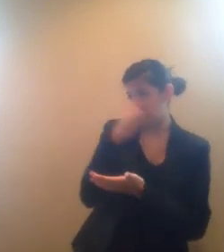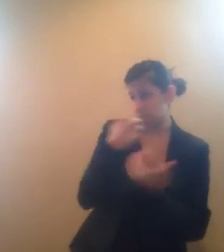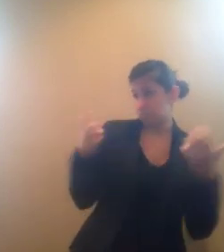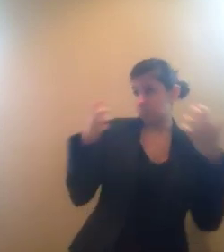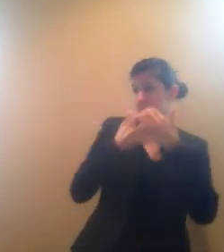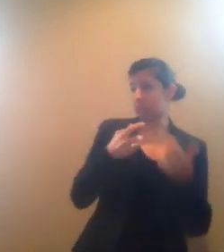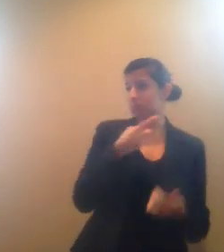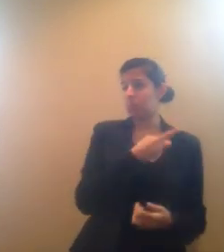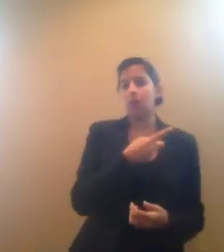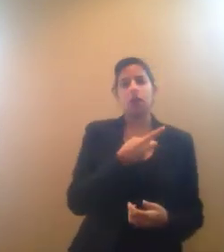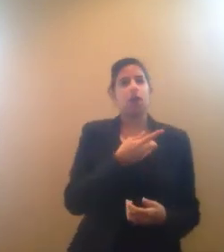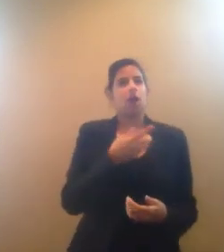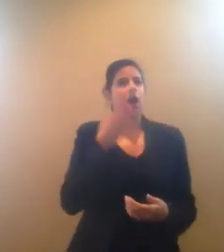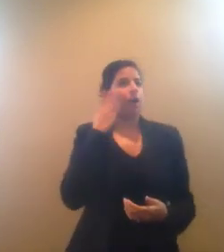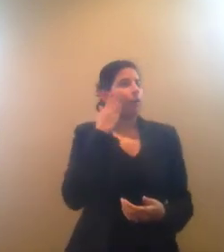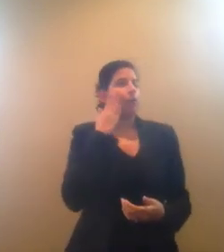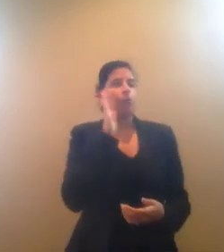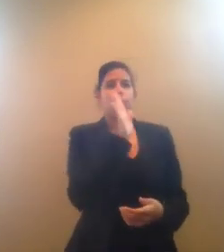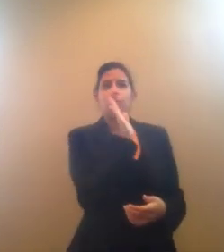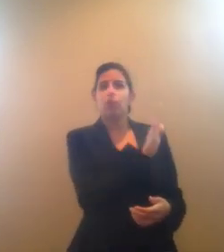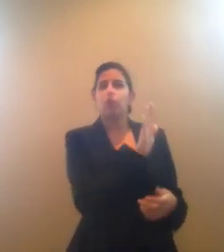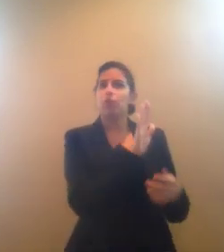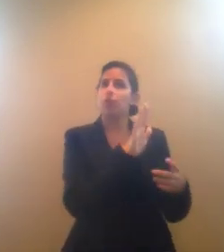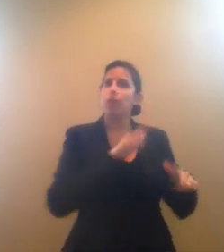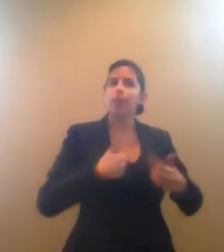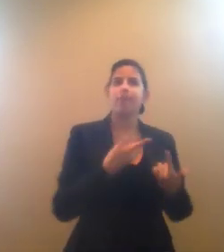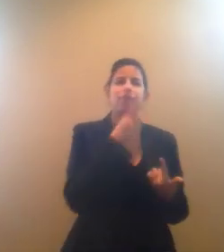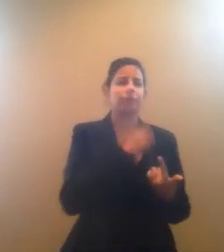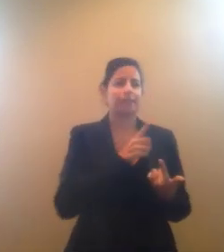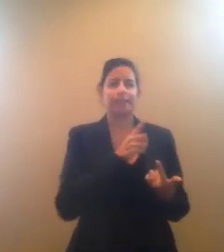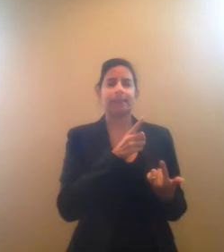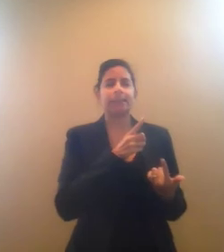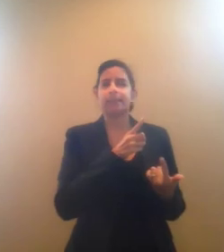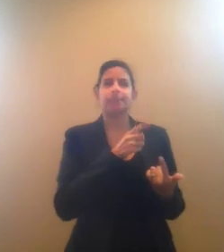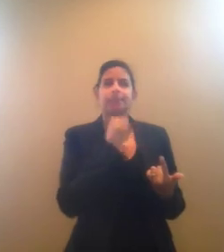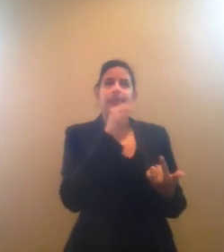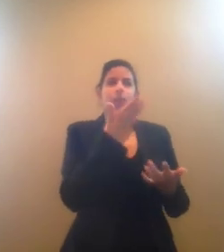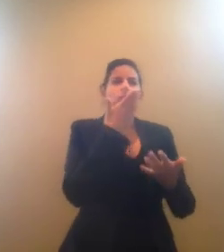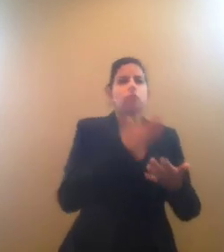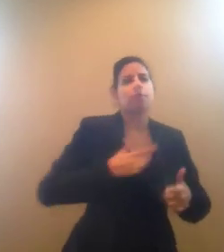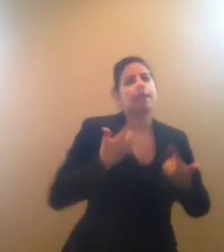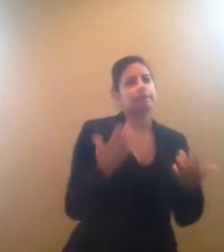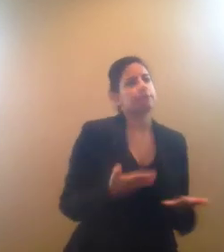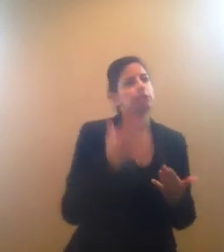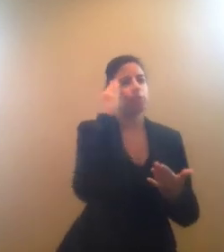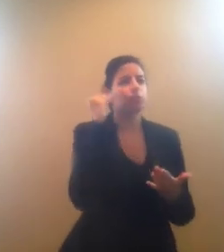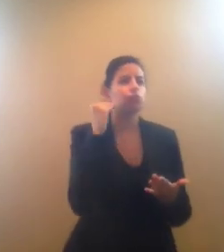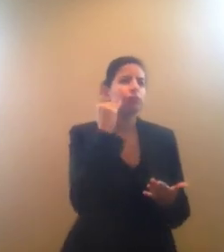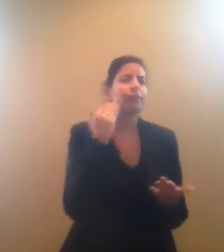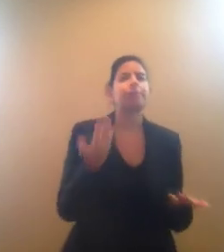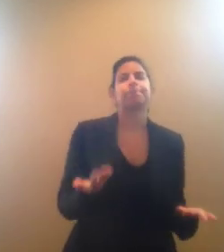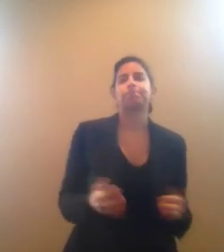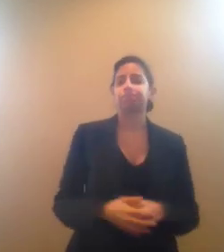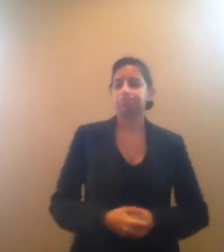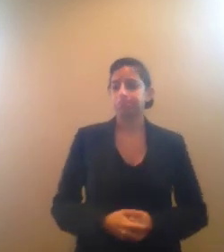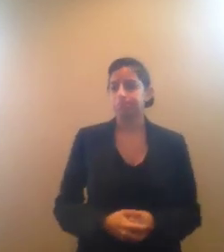very little chance here of having the kind of life that you probably would like her to have. So everyone told me afterwards that inviting the prospective parents